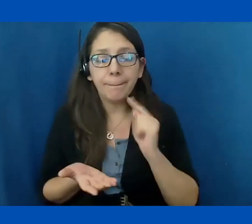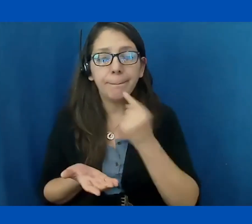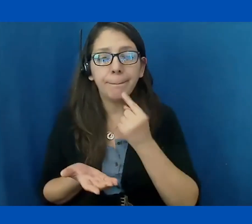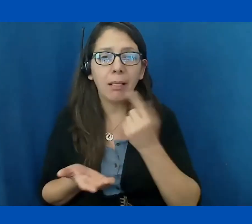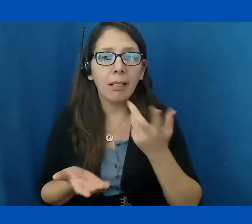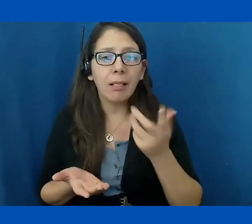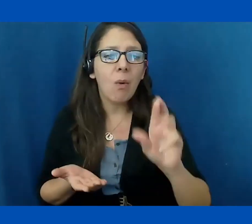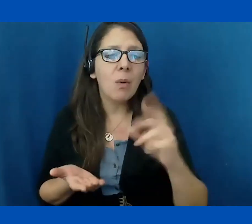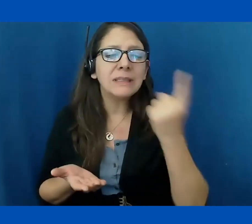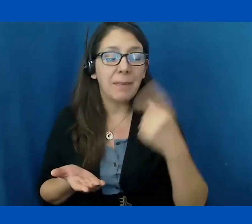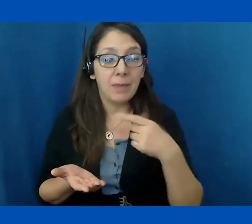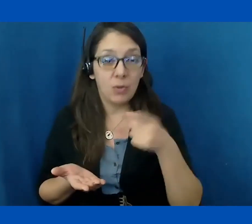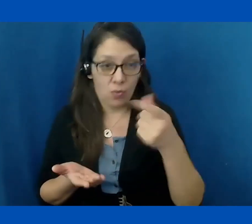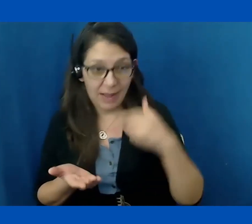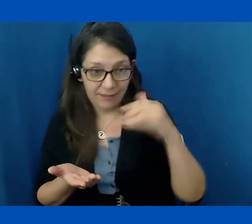me that idea.